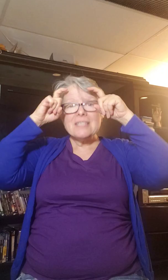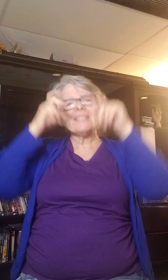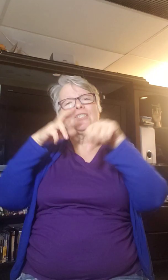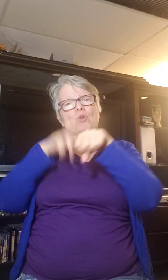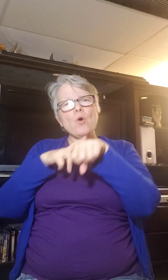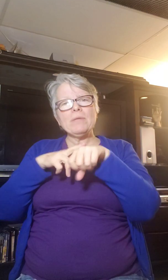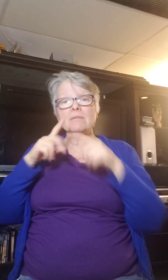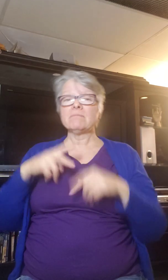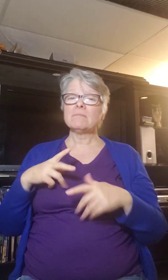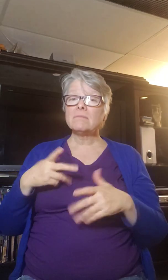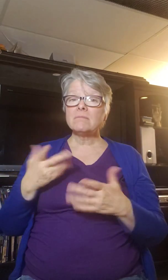it's normally